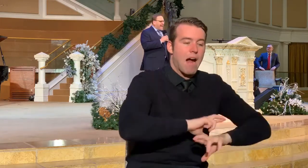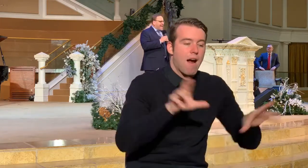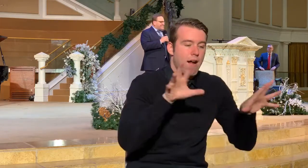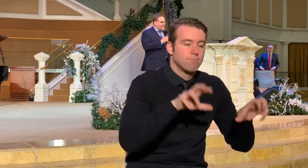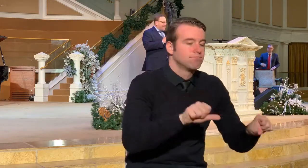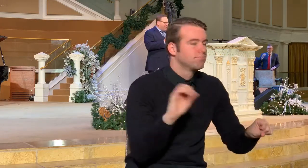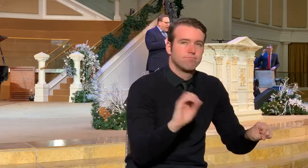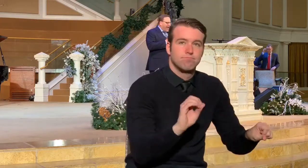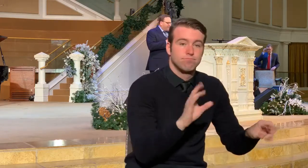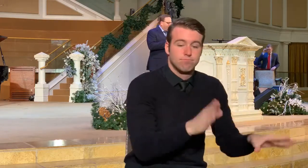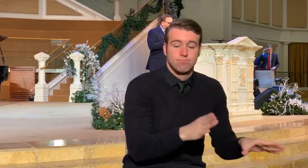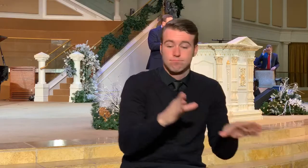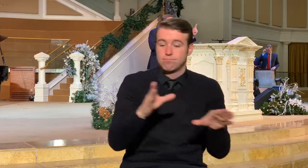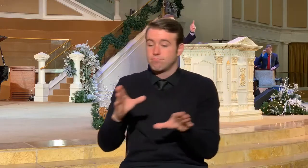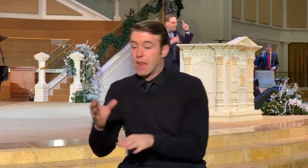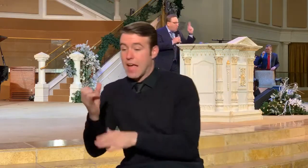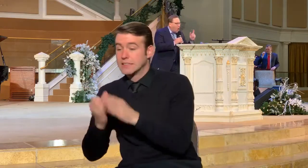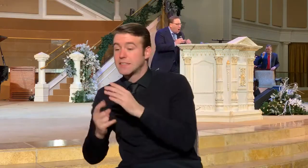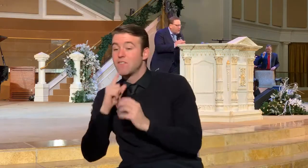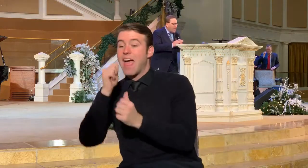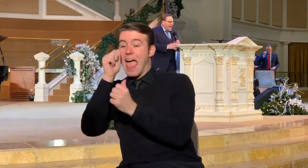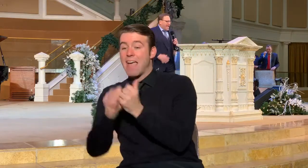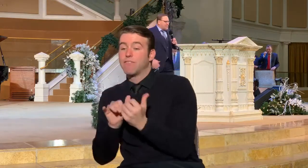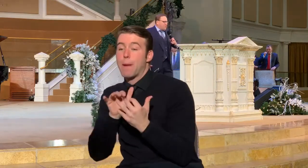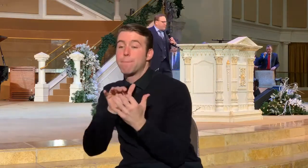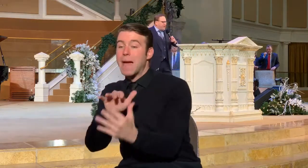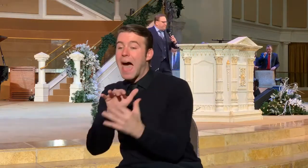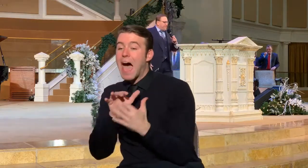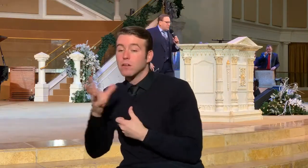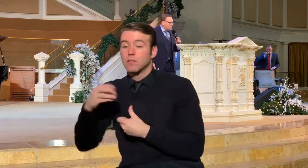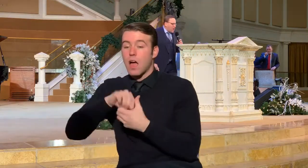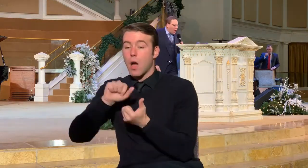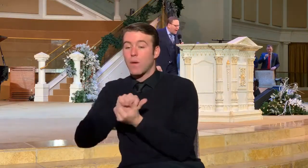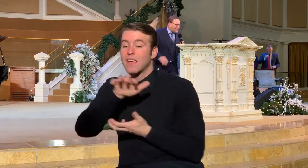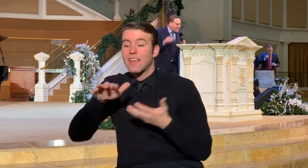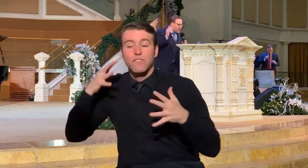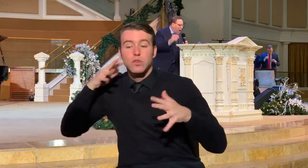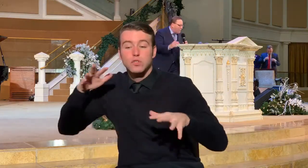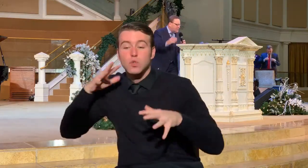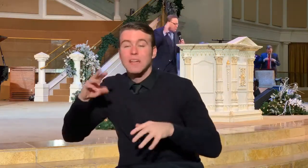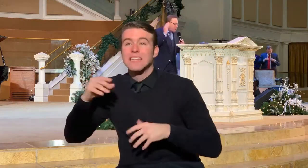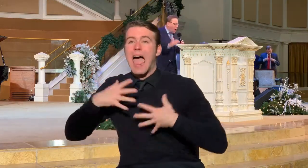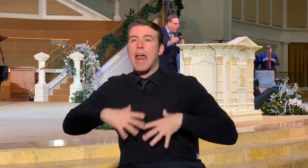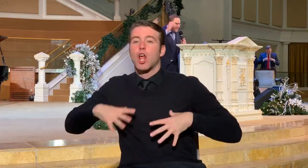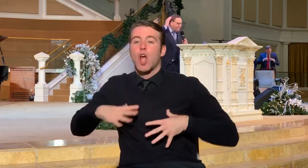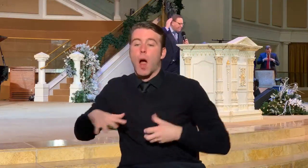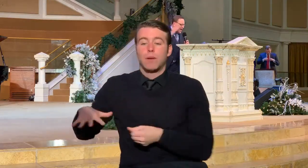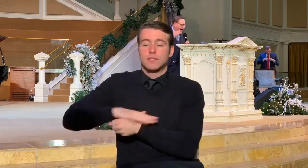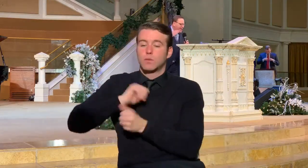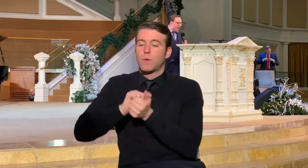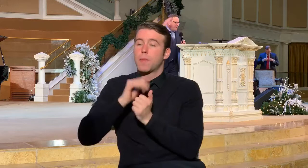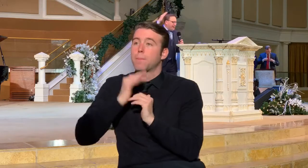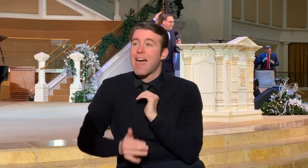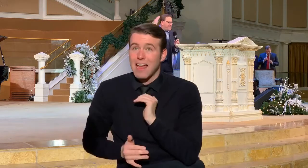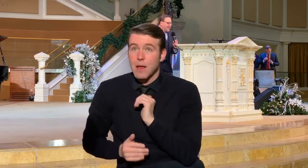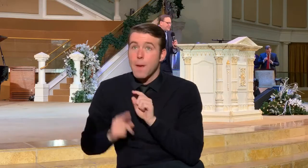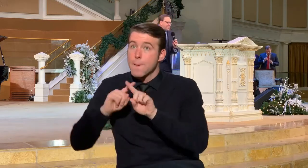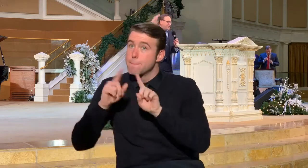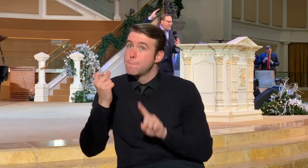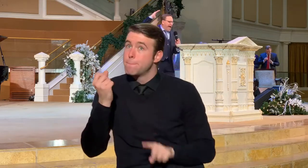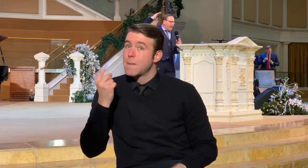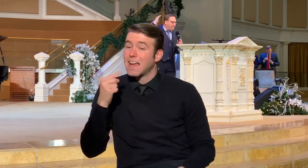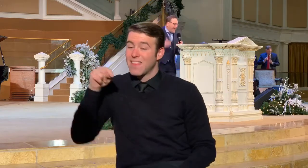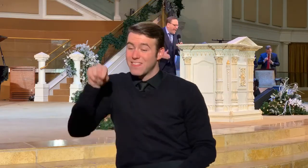But Isaiah said, for every battle of the warrior is with confused noise and garments rolled in blood. But